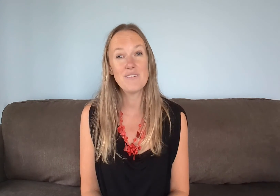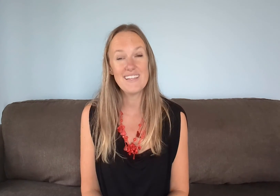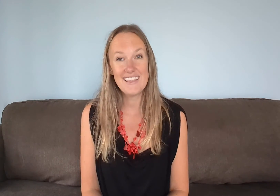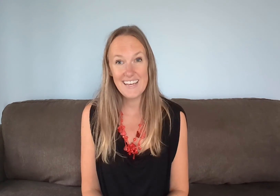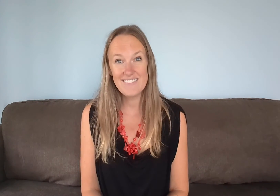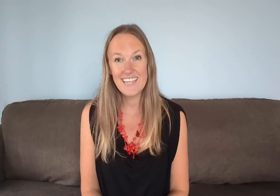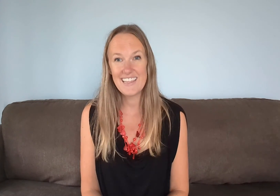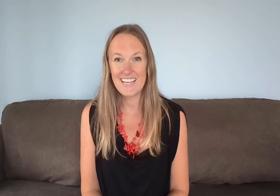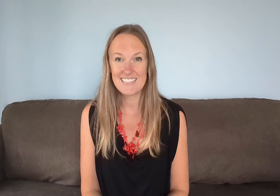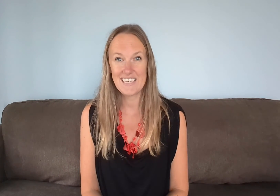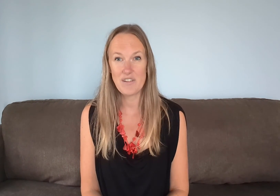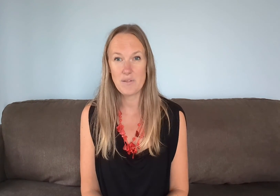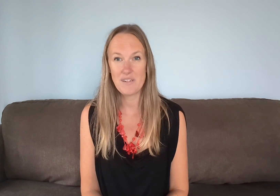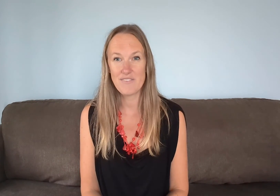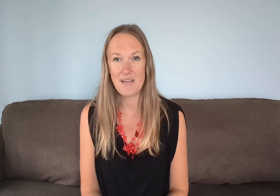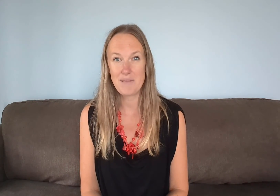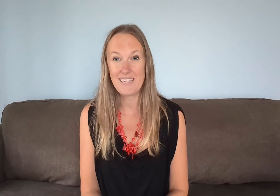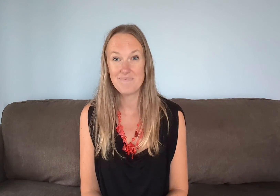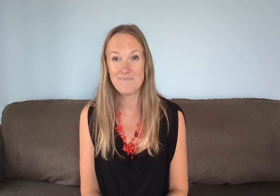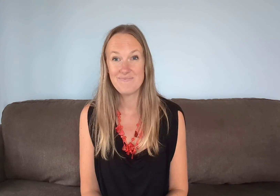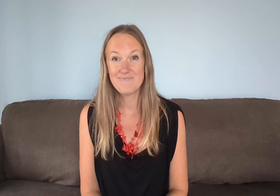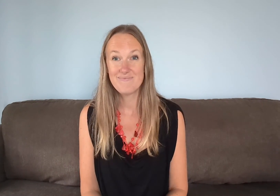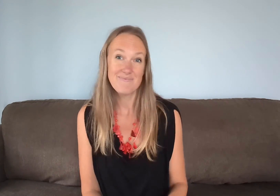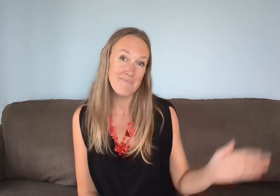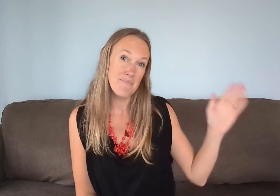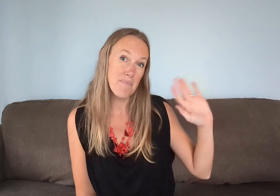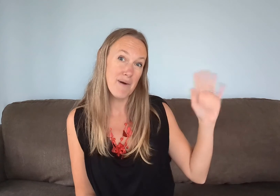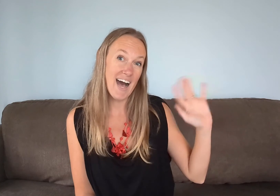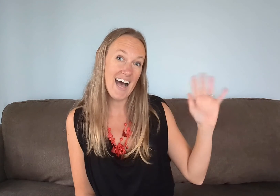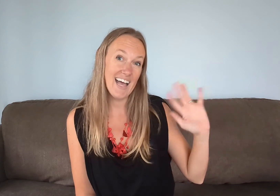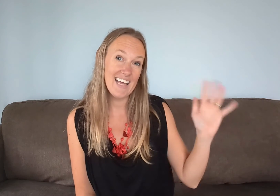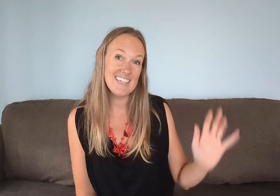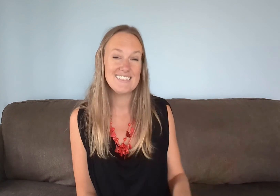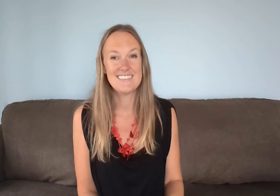really lovely Thanksgiving with your family. Bye.